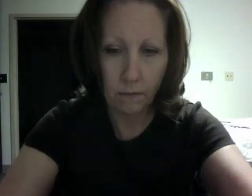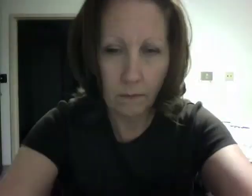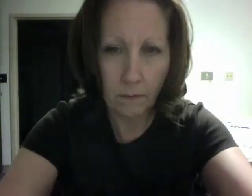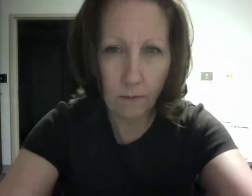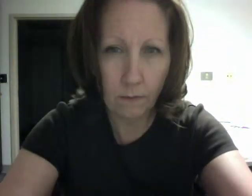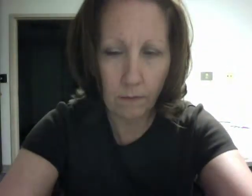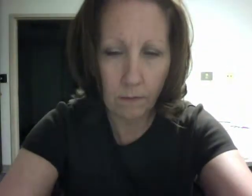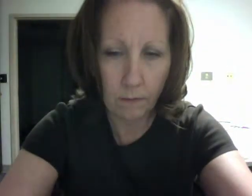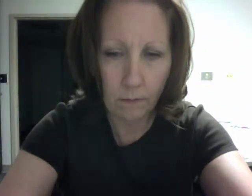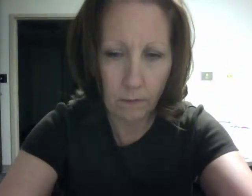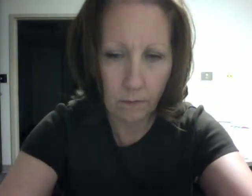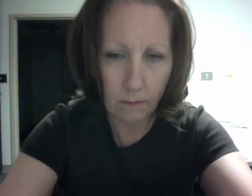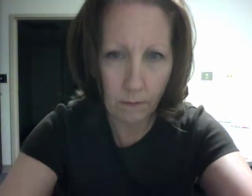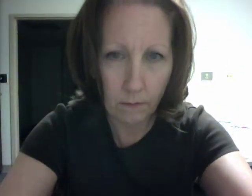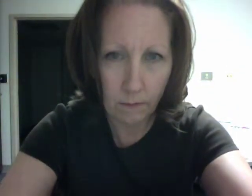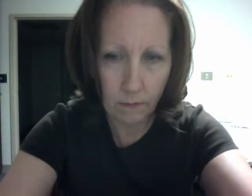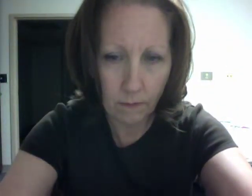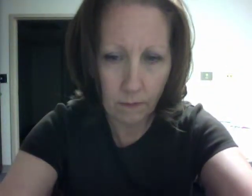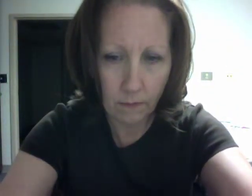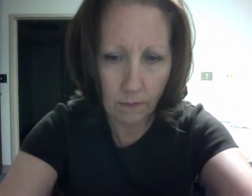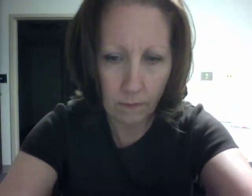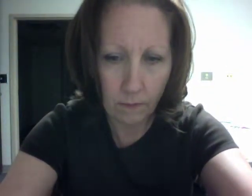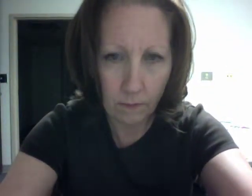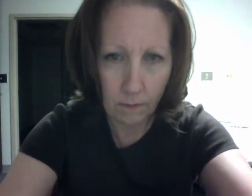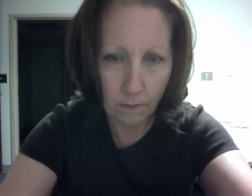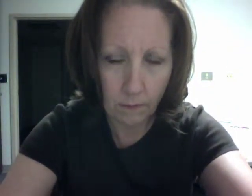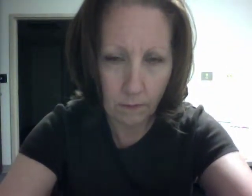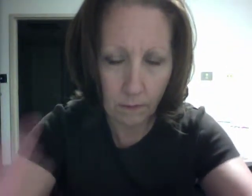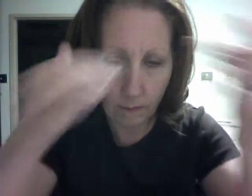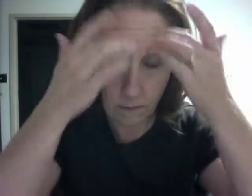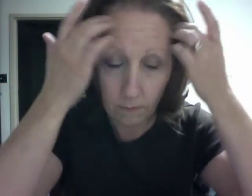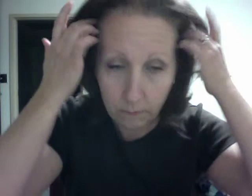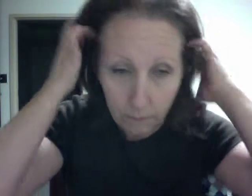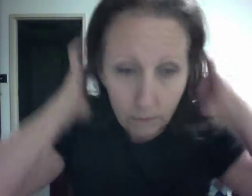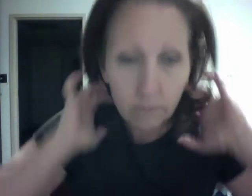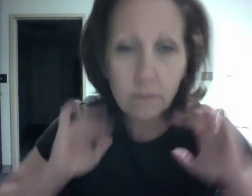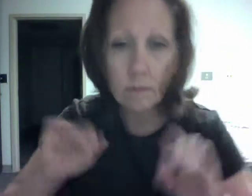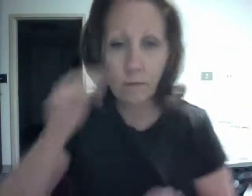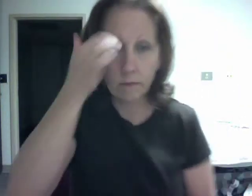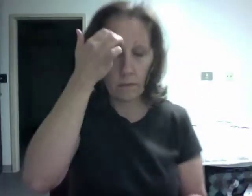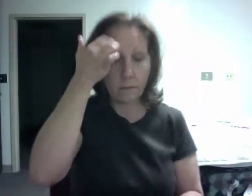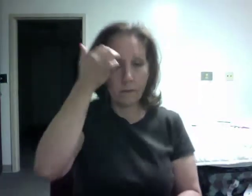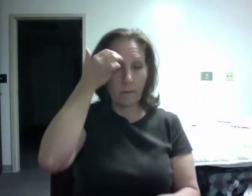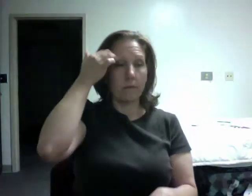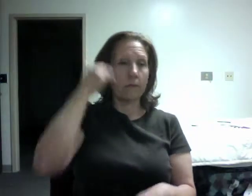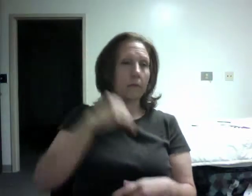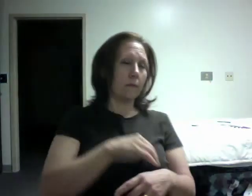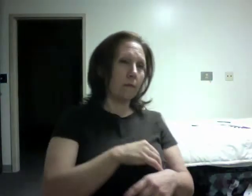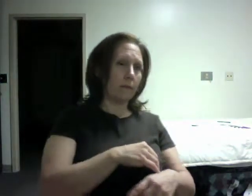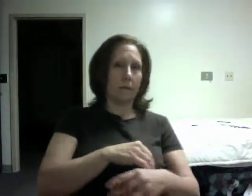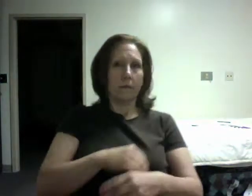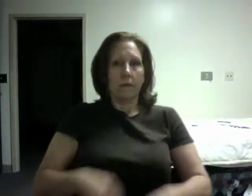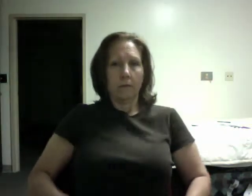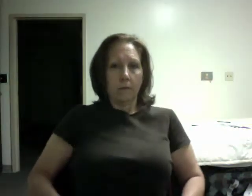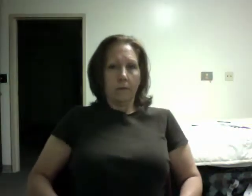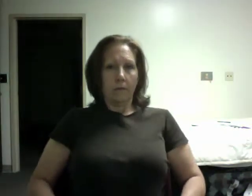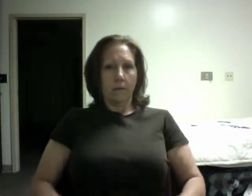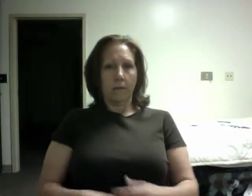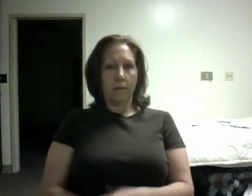A permanent resident alien is anyone who is not a U.S. citizen who has moved to this country and is permanently residing within